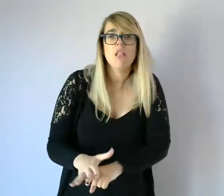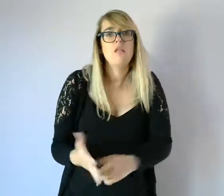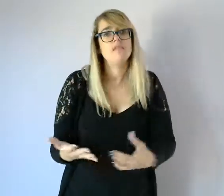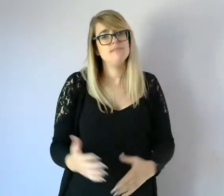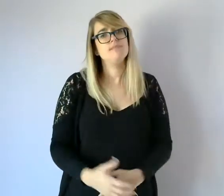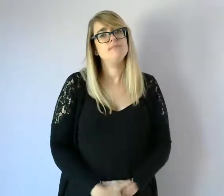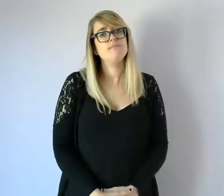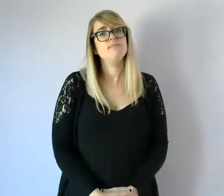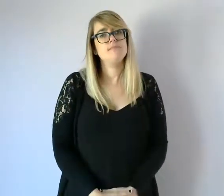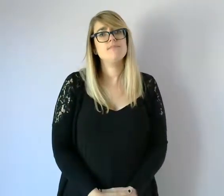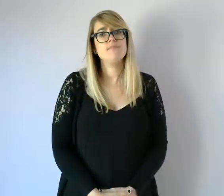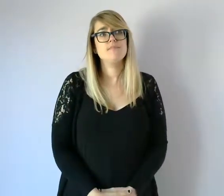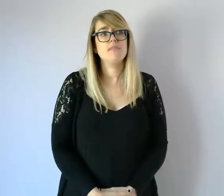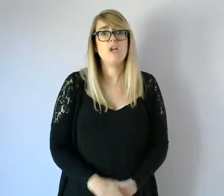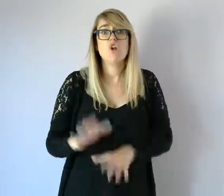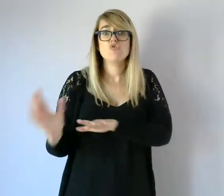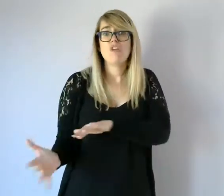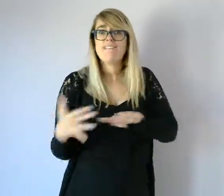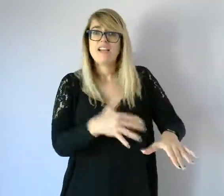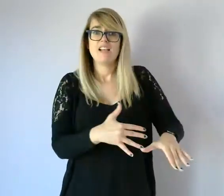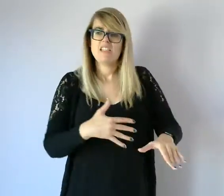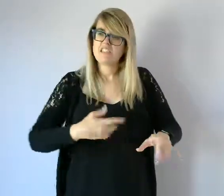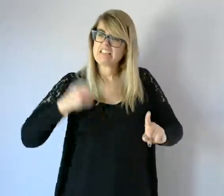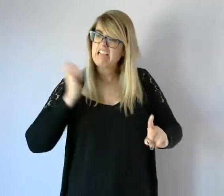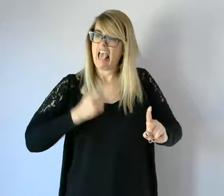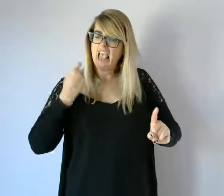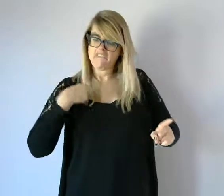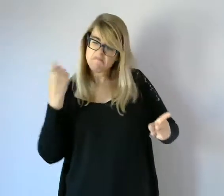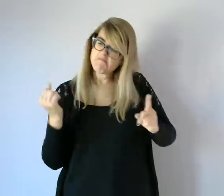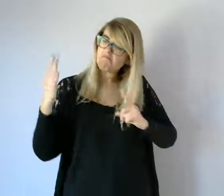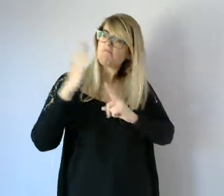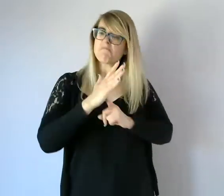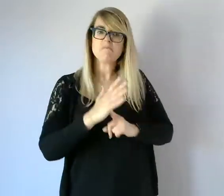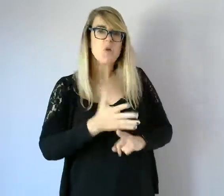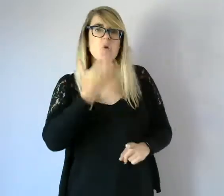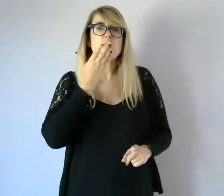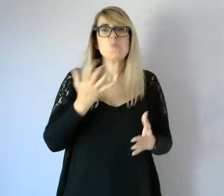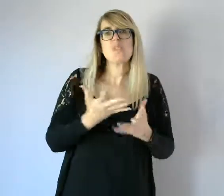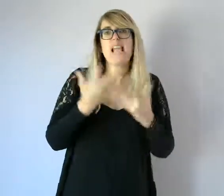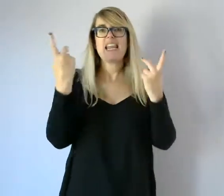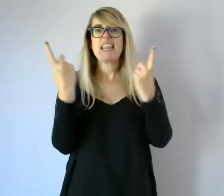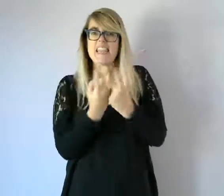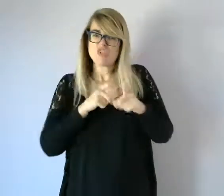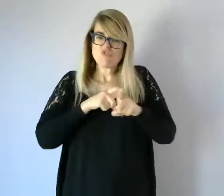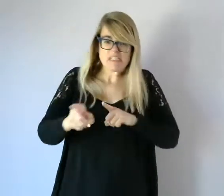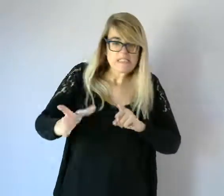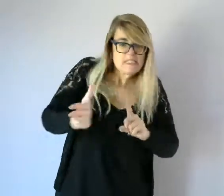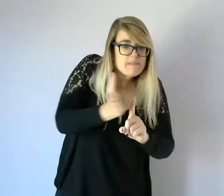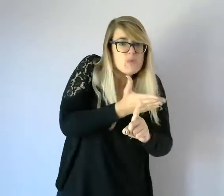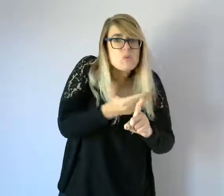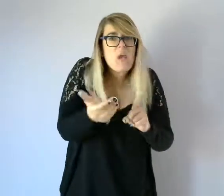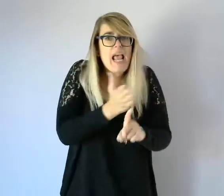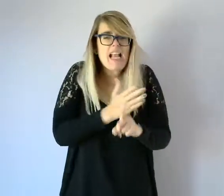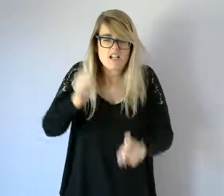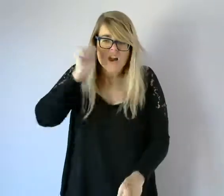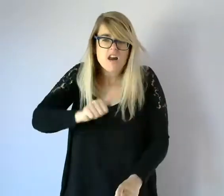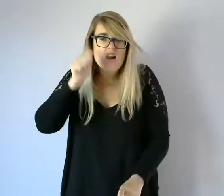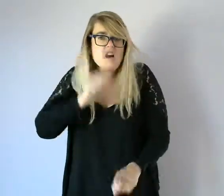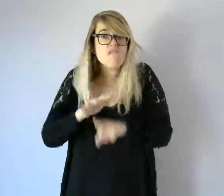Traffickers and slave masters use whatever means they have at their disposal to coerce, deceive and force